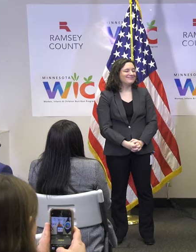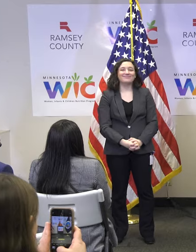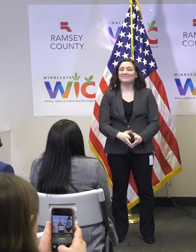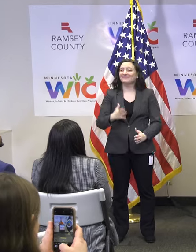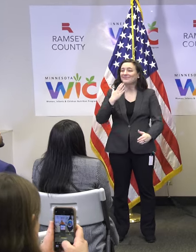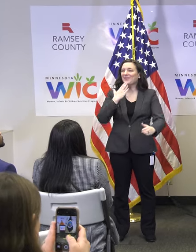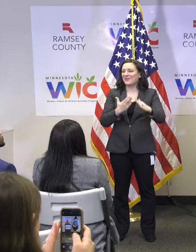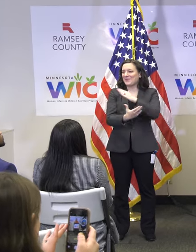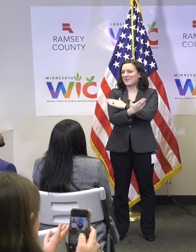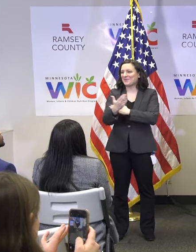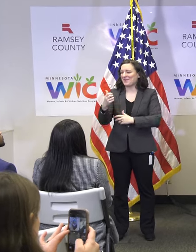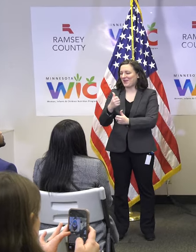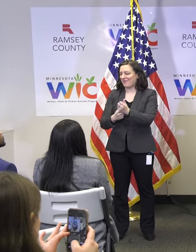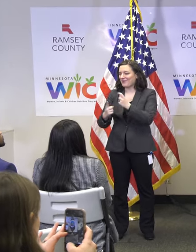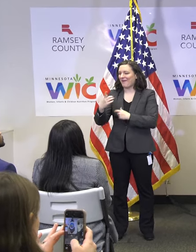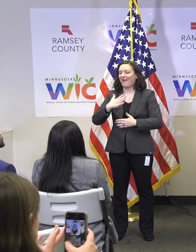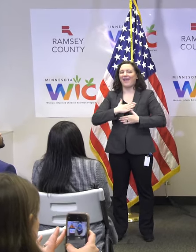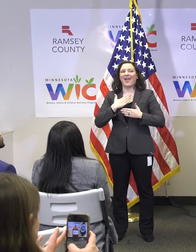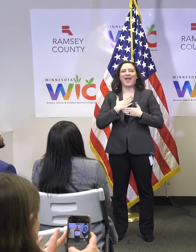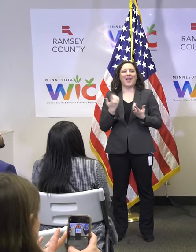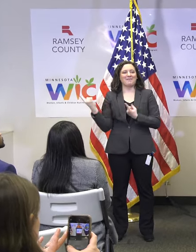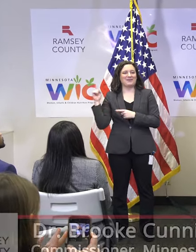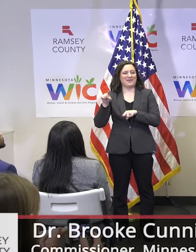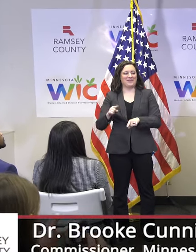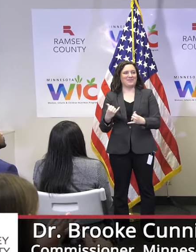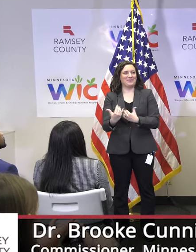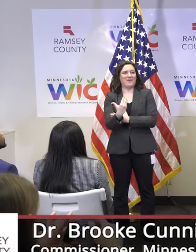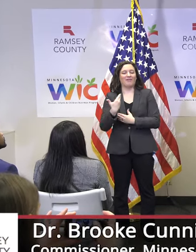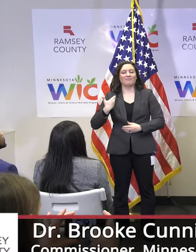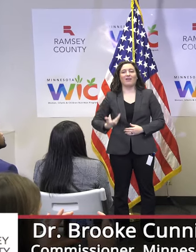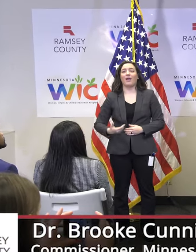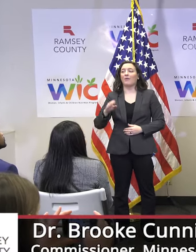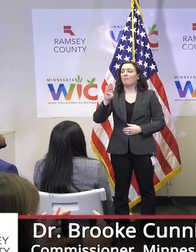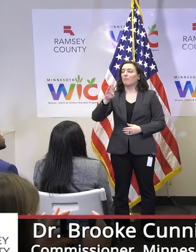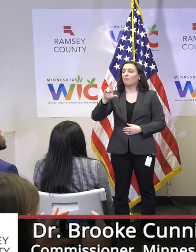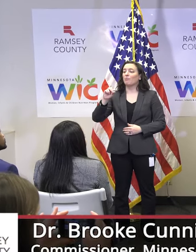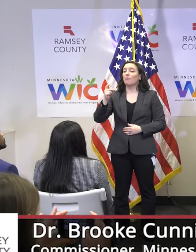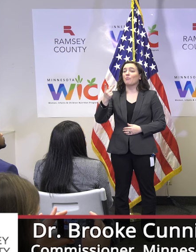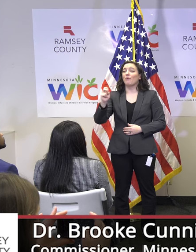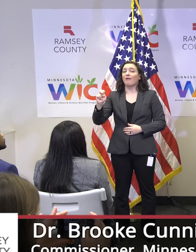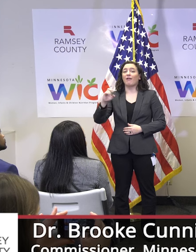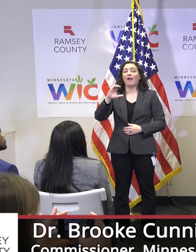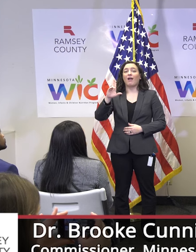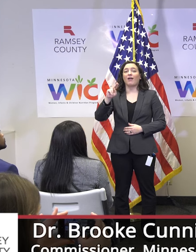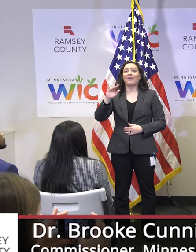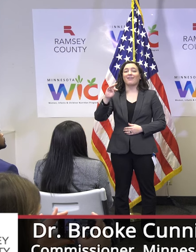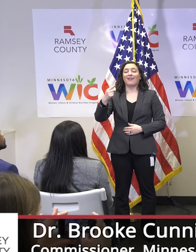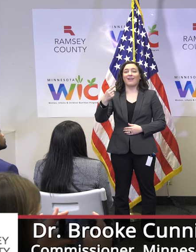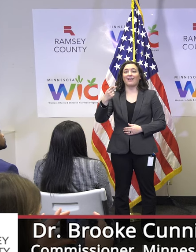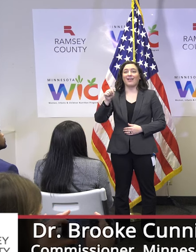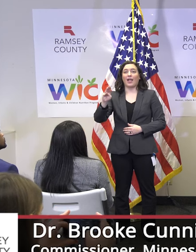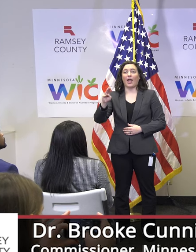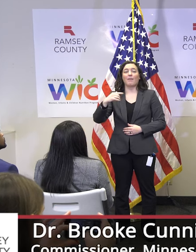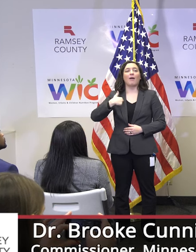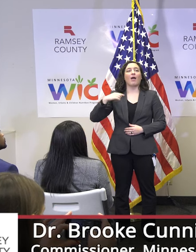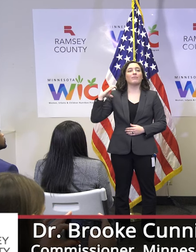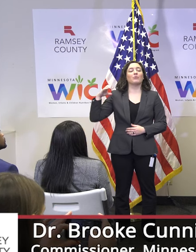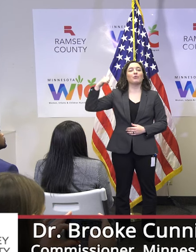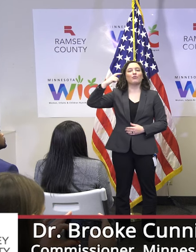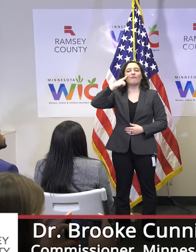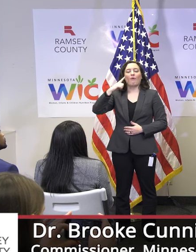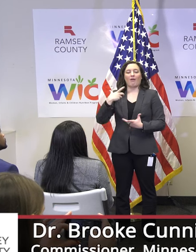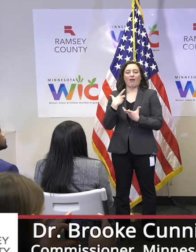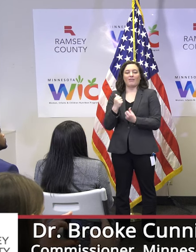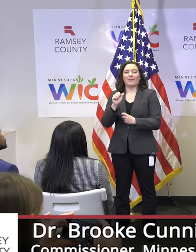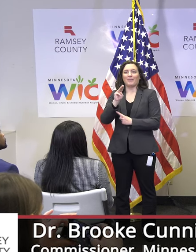Good morning, everyone. I'm happy to be here this morning. My name is Brooke Cunningham. I'm the Commissioner of Health at the Minnesota Department of Health. And